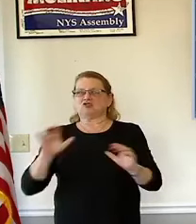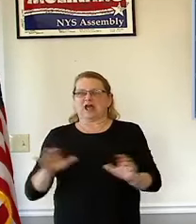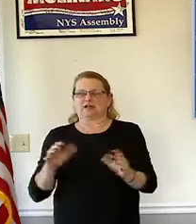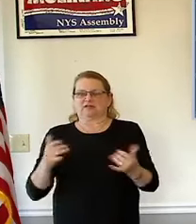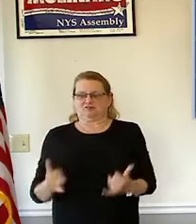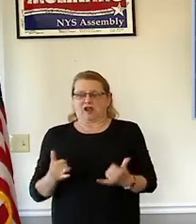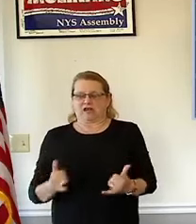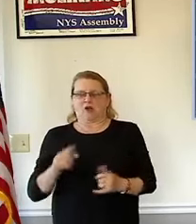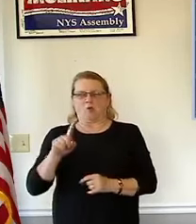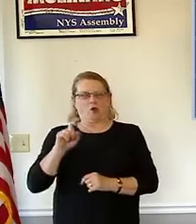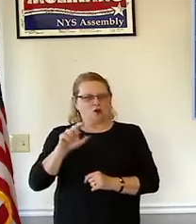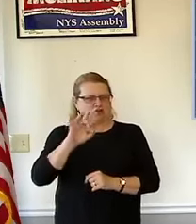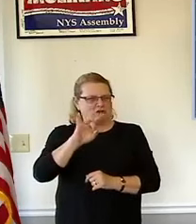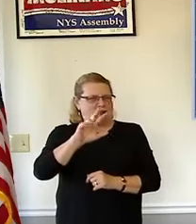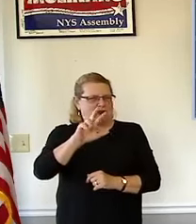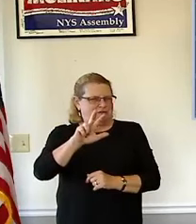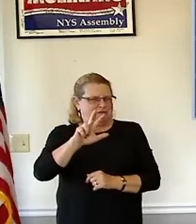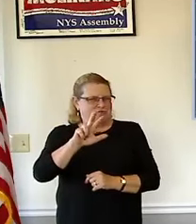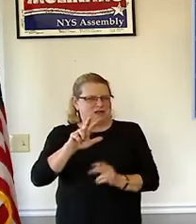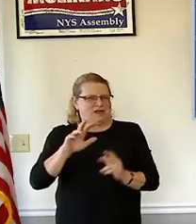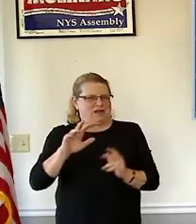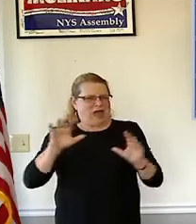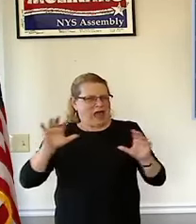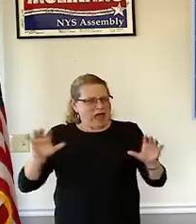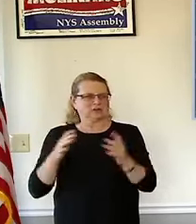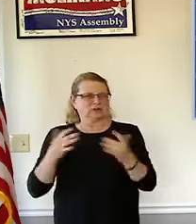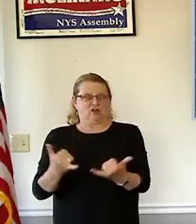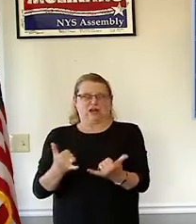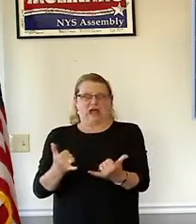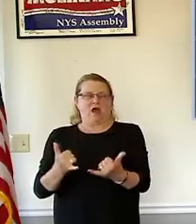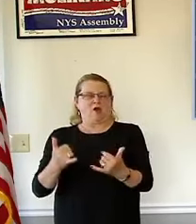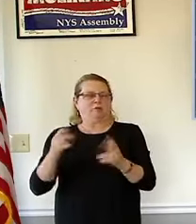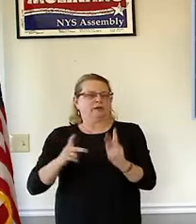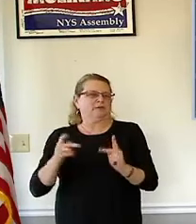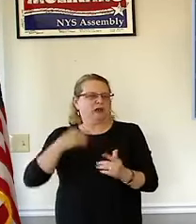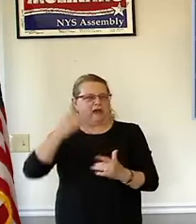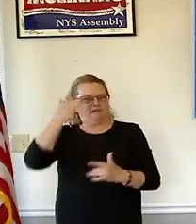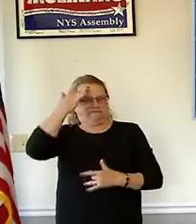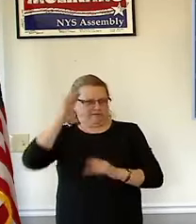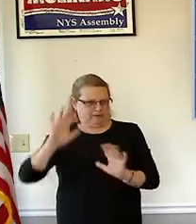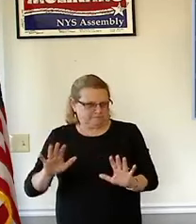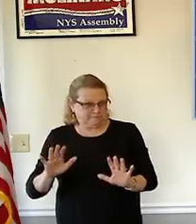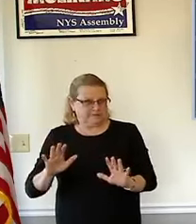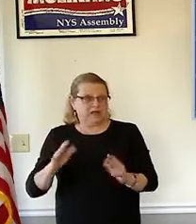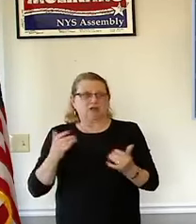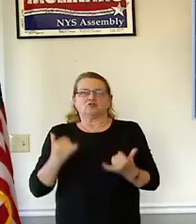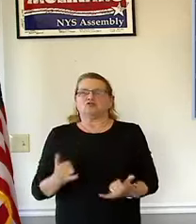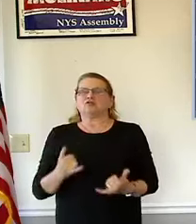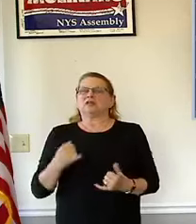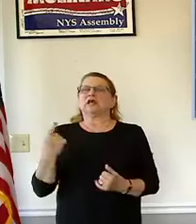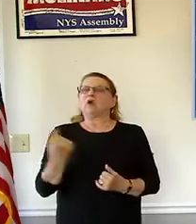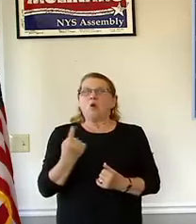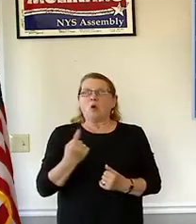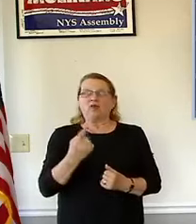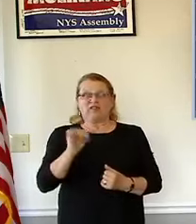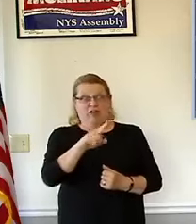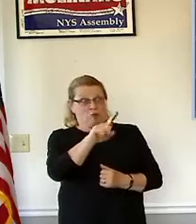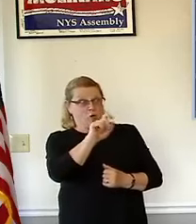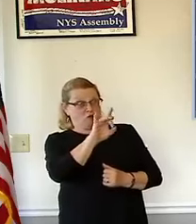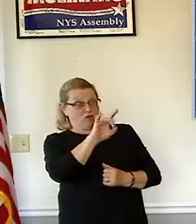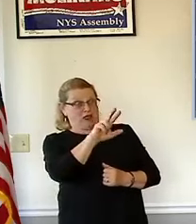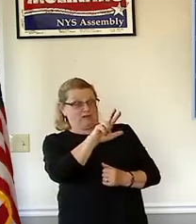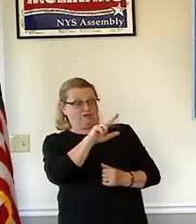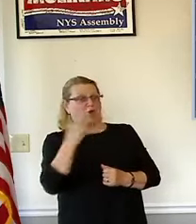183 active cases, and very promising. Currently, only 10 individuals hospitalized because